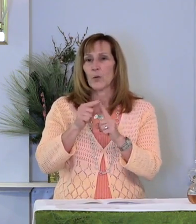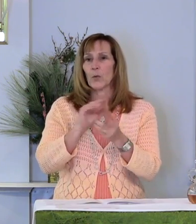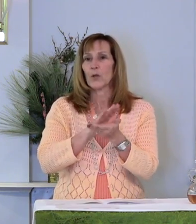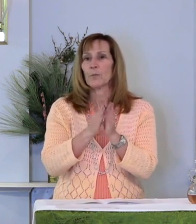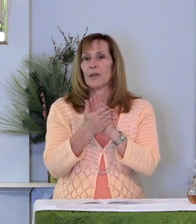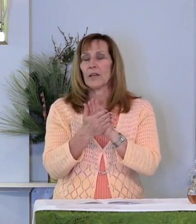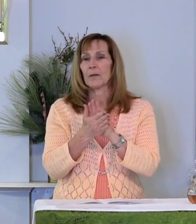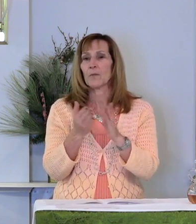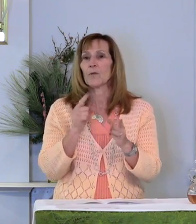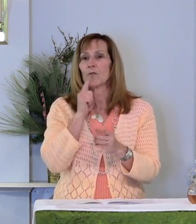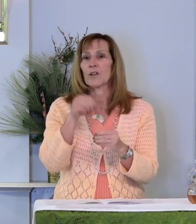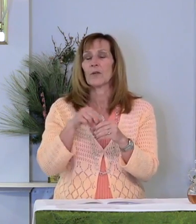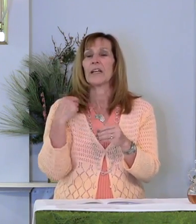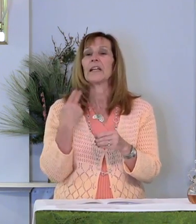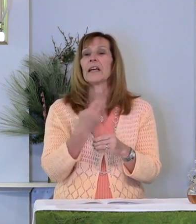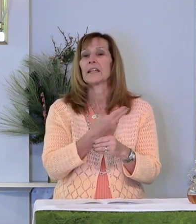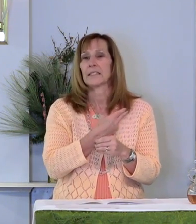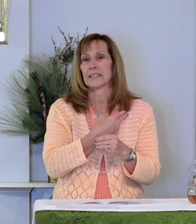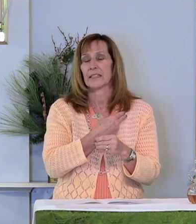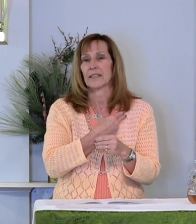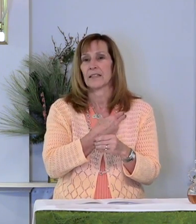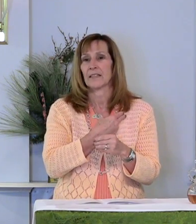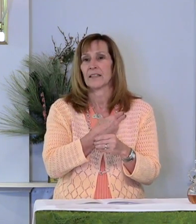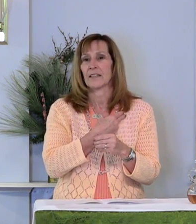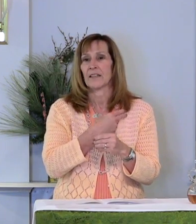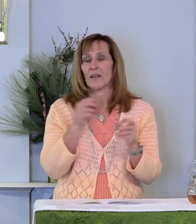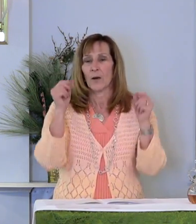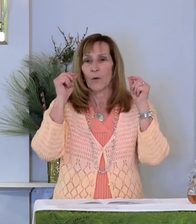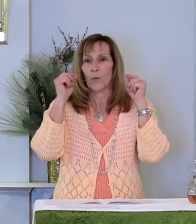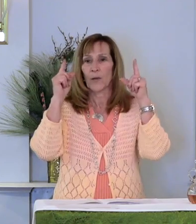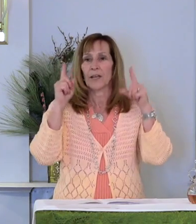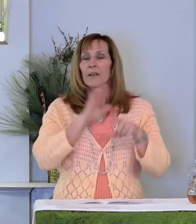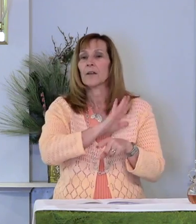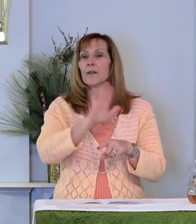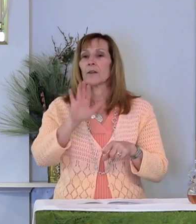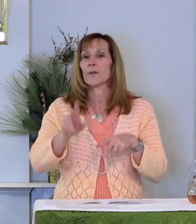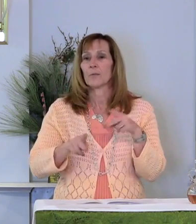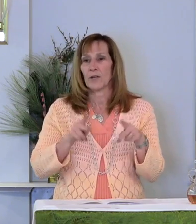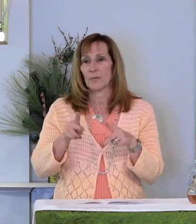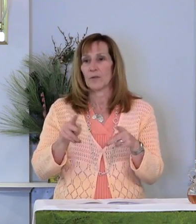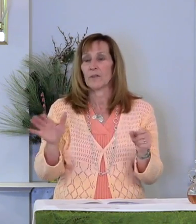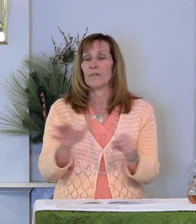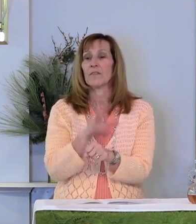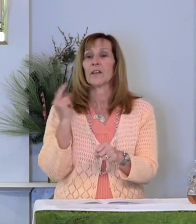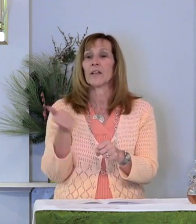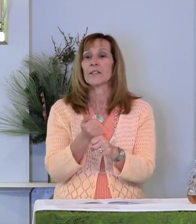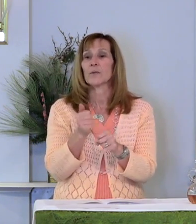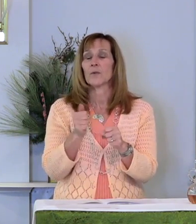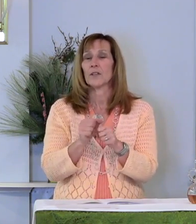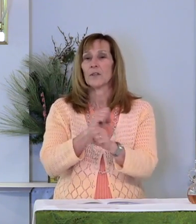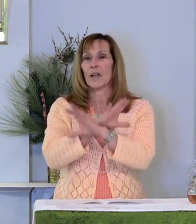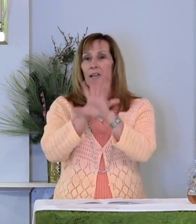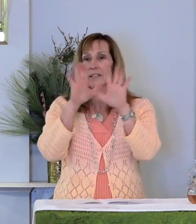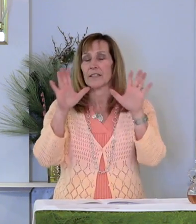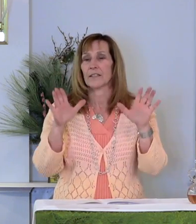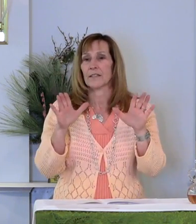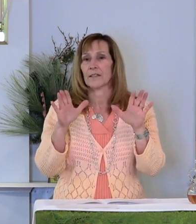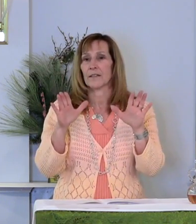word take flesh in us. Awake your people fill us with your light.